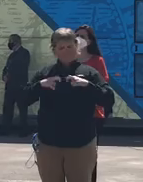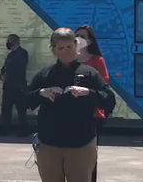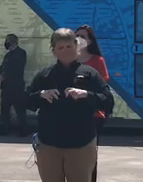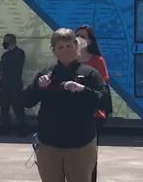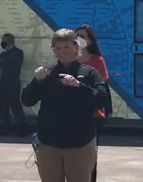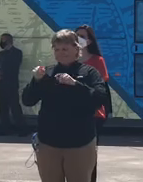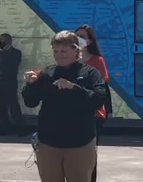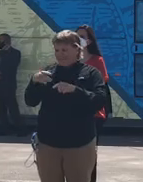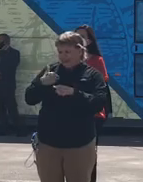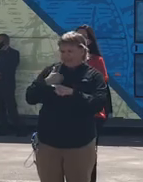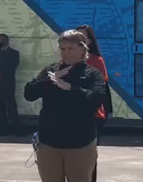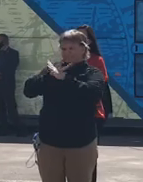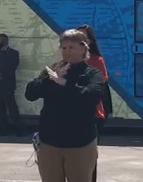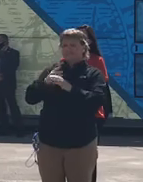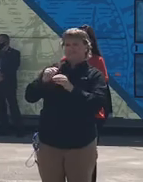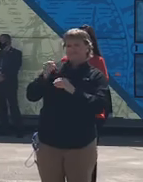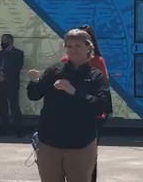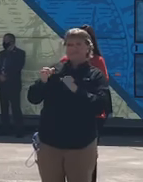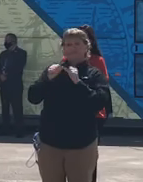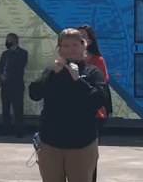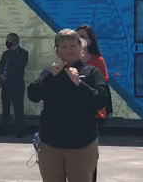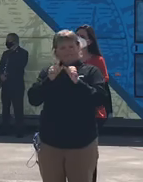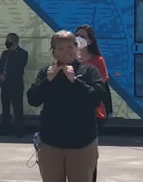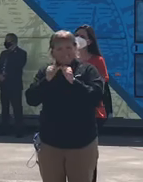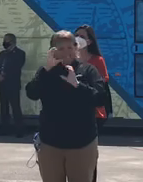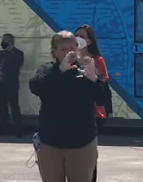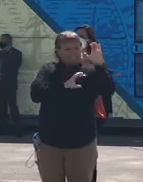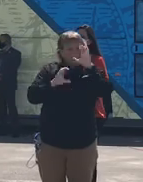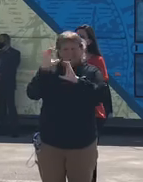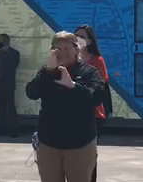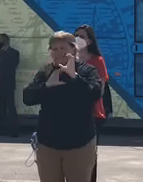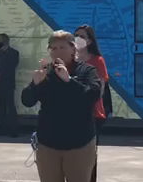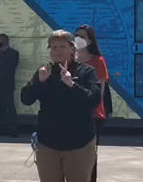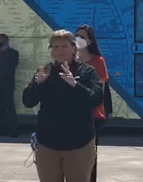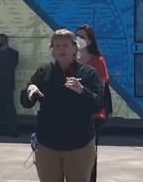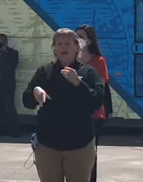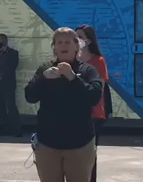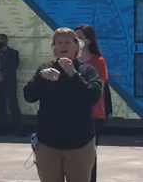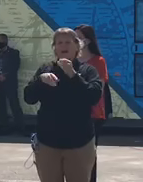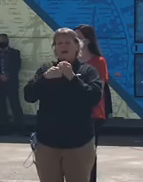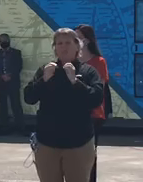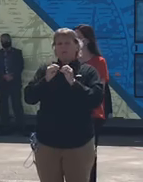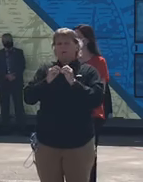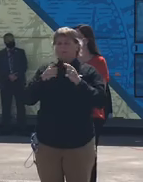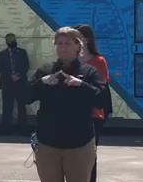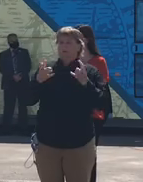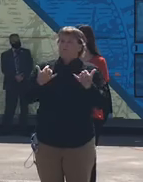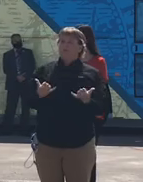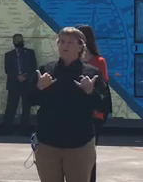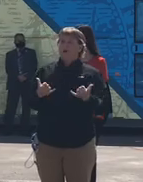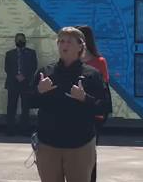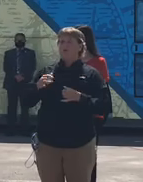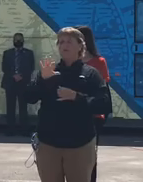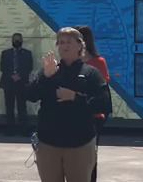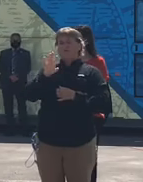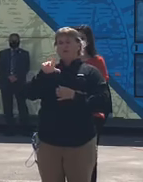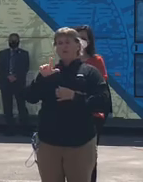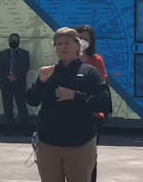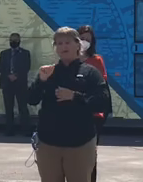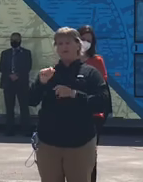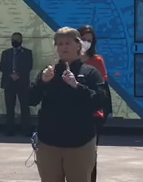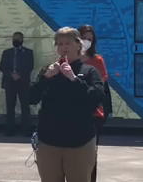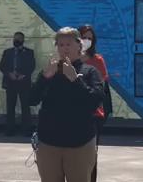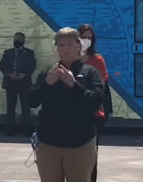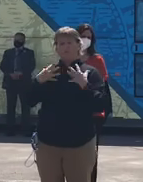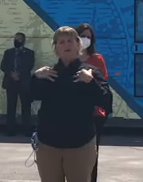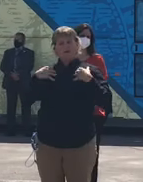start happening next week, but the Florida Department of Health has been working for now weeks with OneBlood. as people donate blood